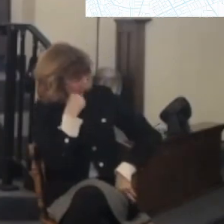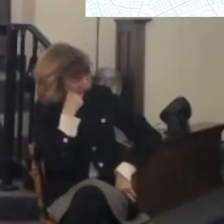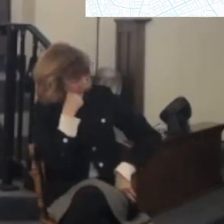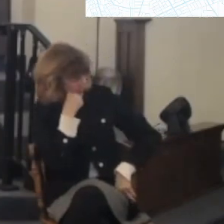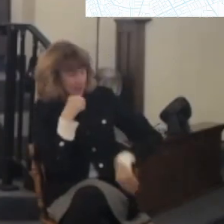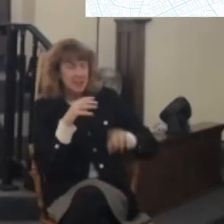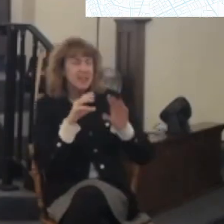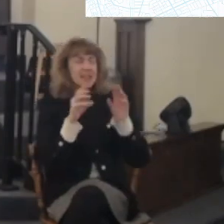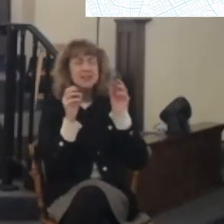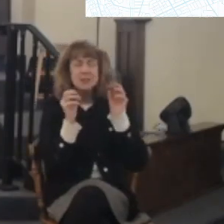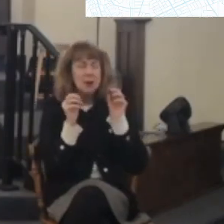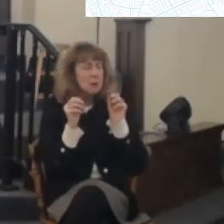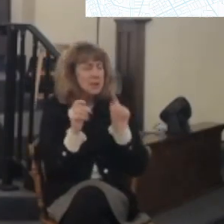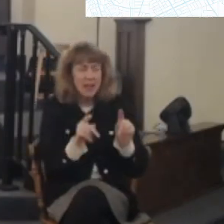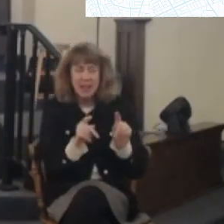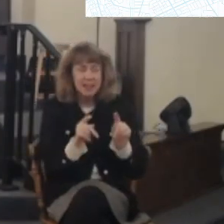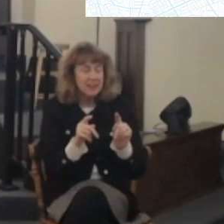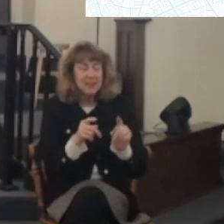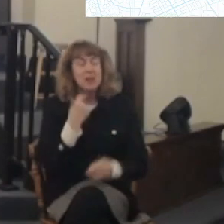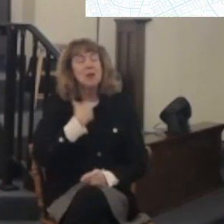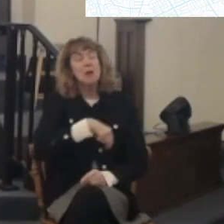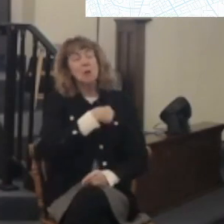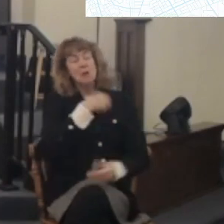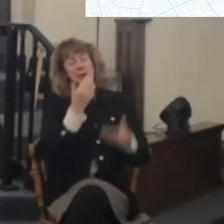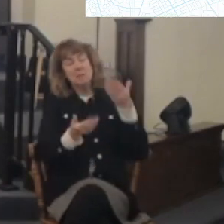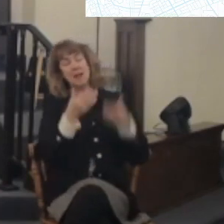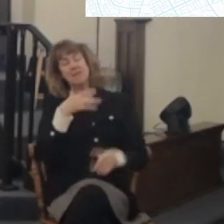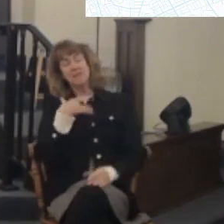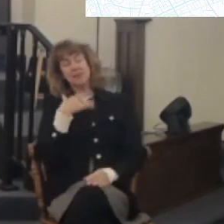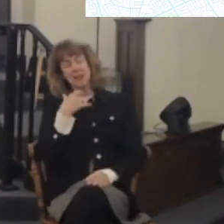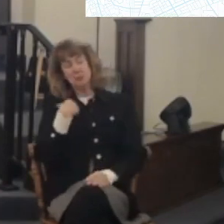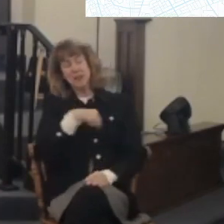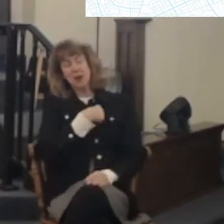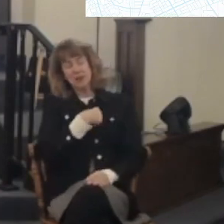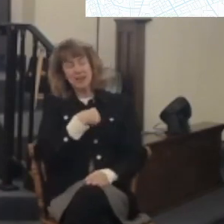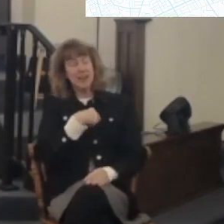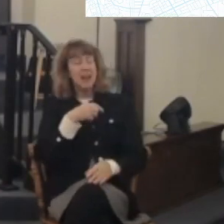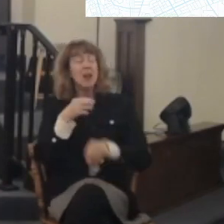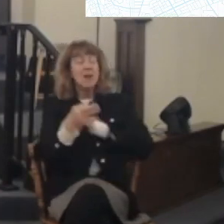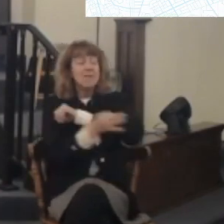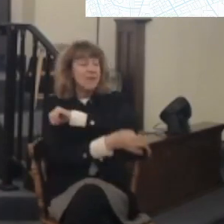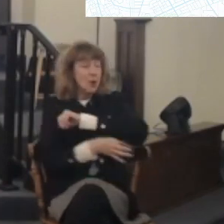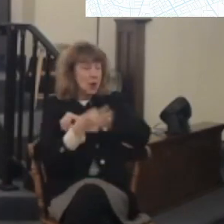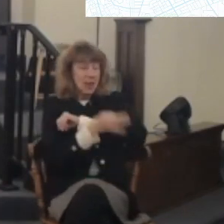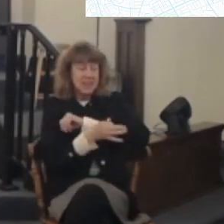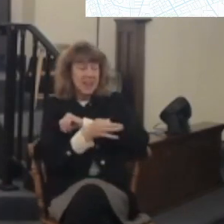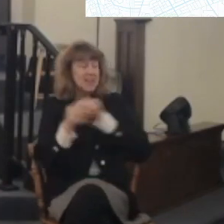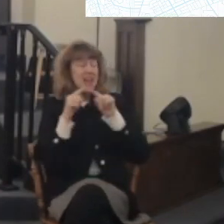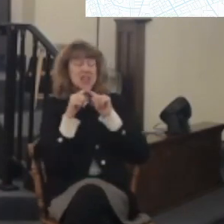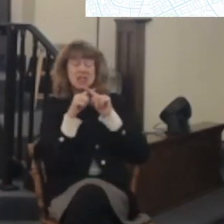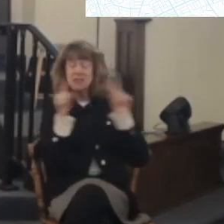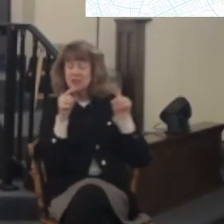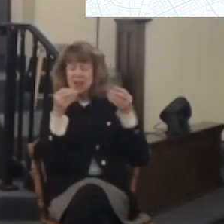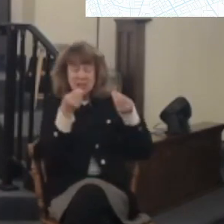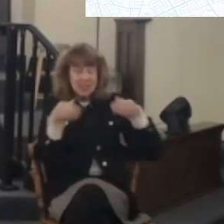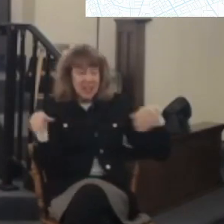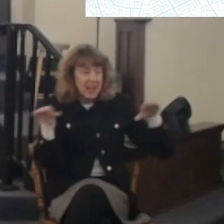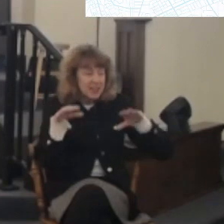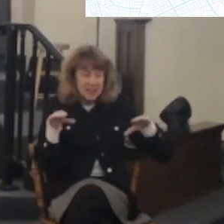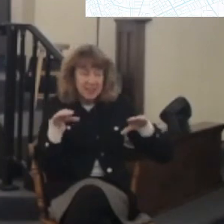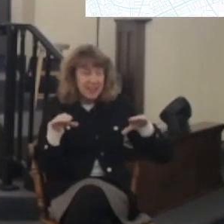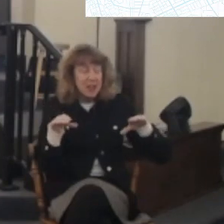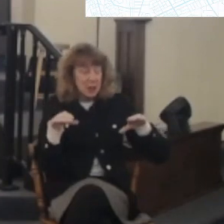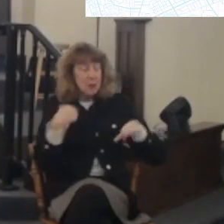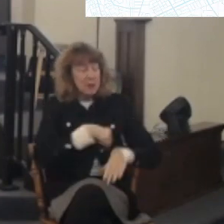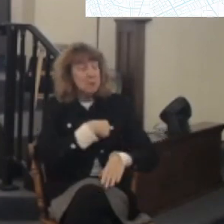But it's okay. We may feel as if we're exiled in a foreign land and that politics is something to be